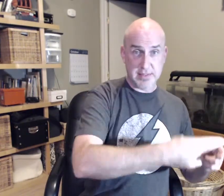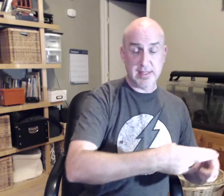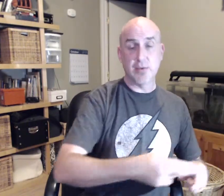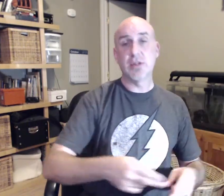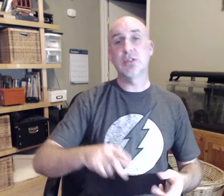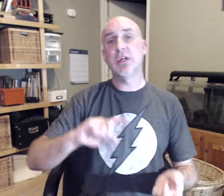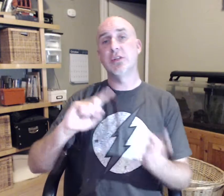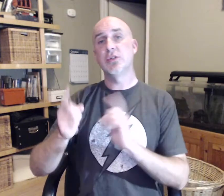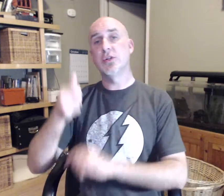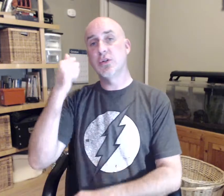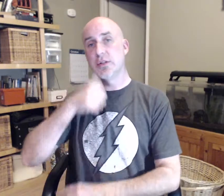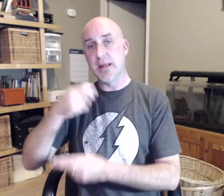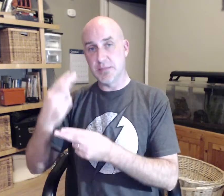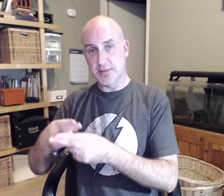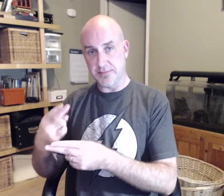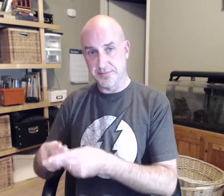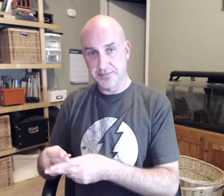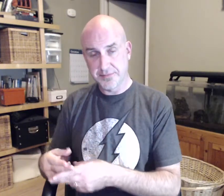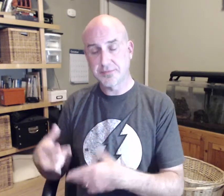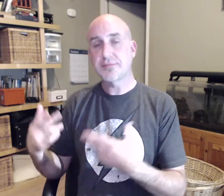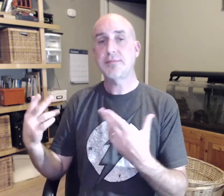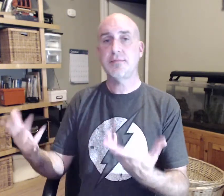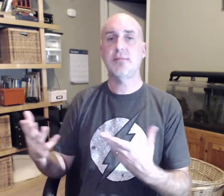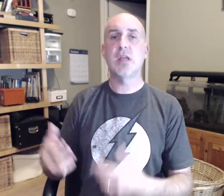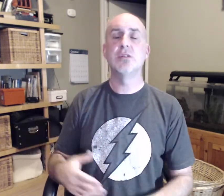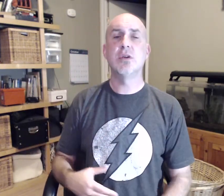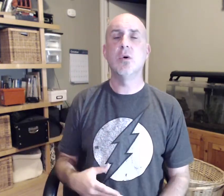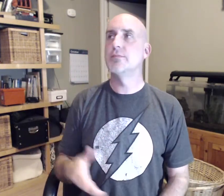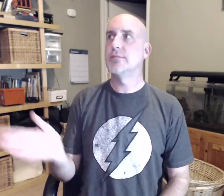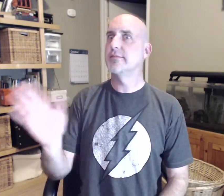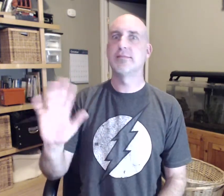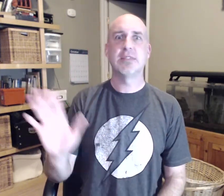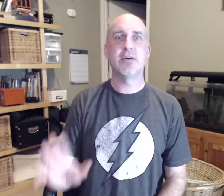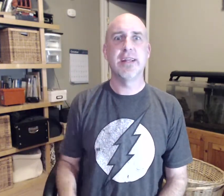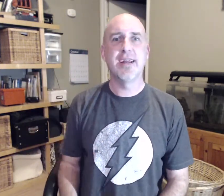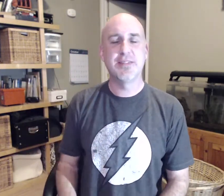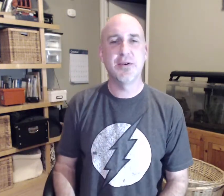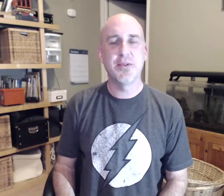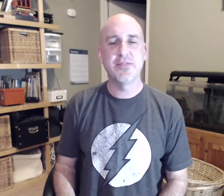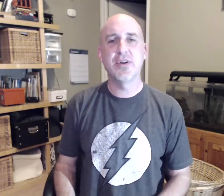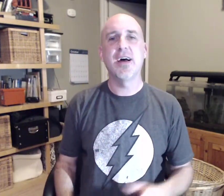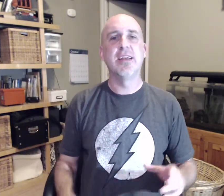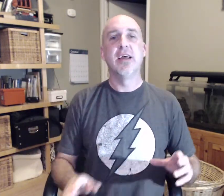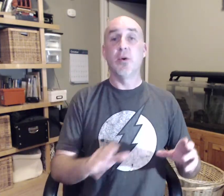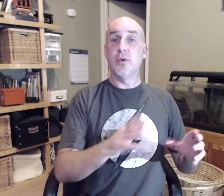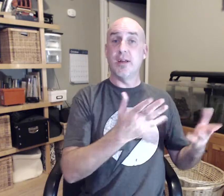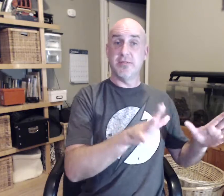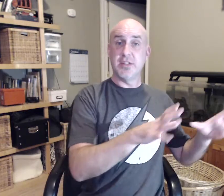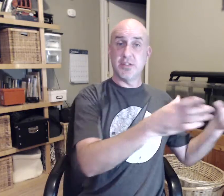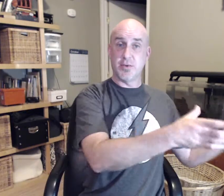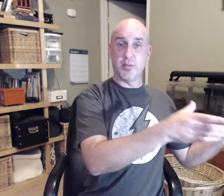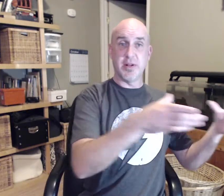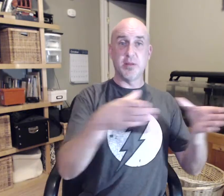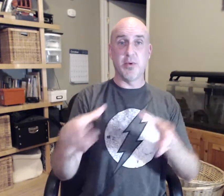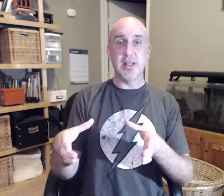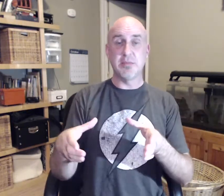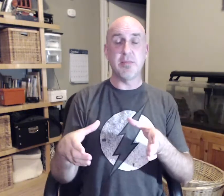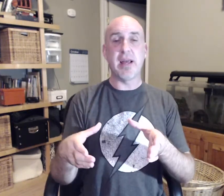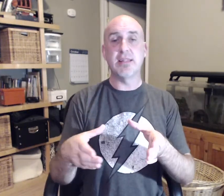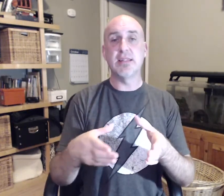now we're going to change to girl names. So, sorry, I totally forgot. We're not finished. We're going to bring the boy names back because I did